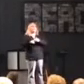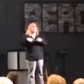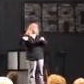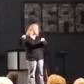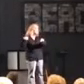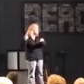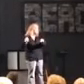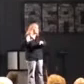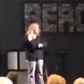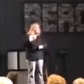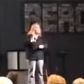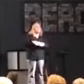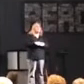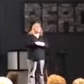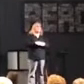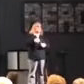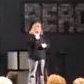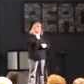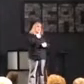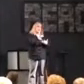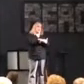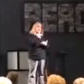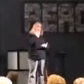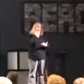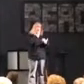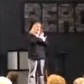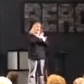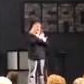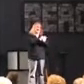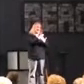rider. And I did not learn the lessons.